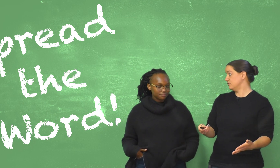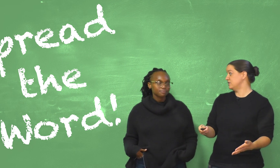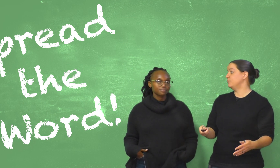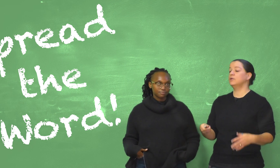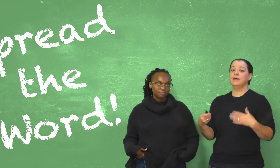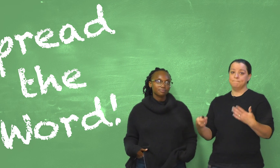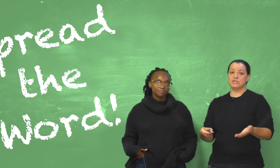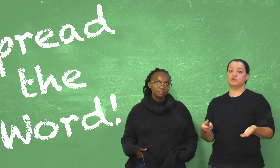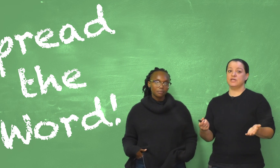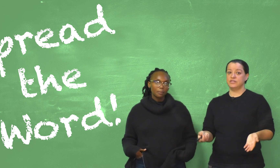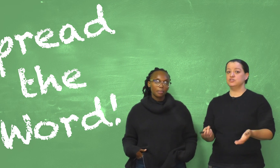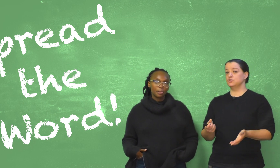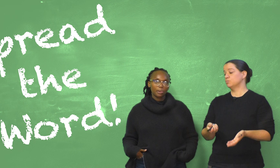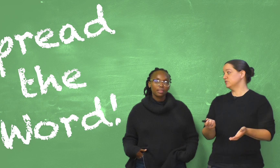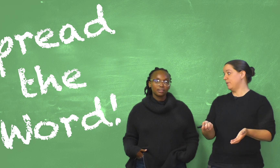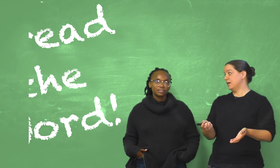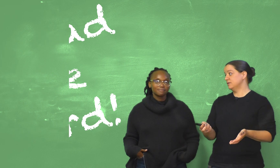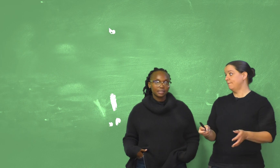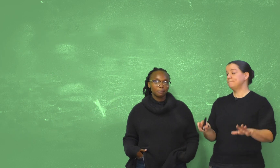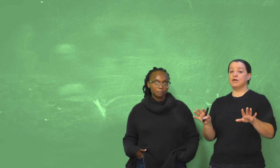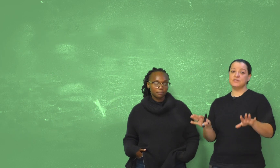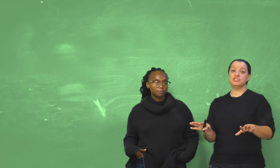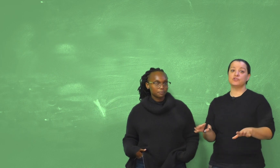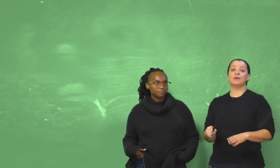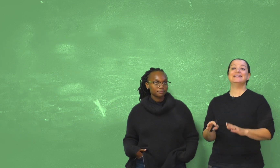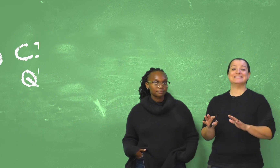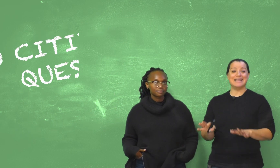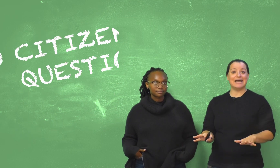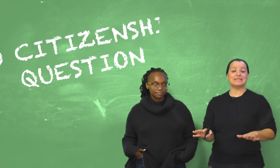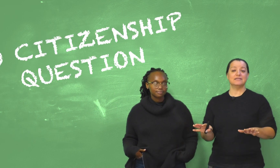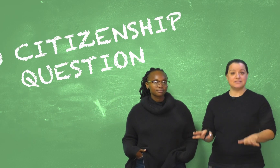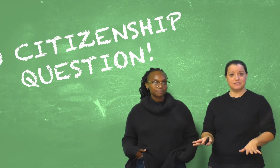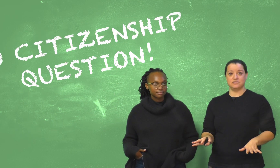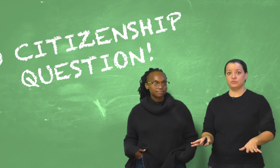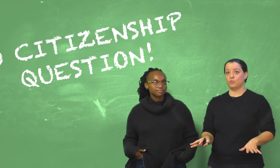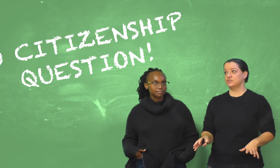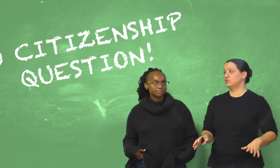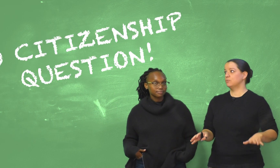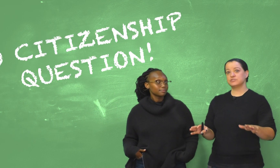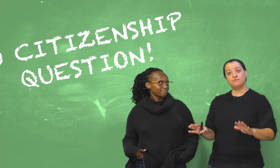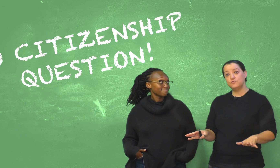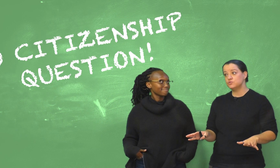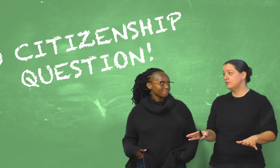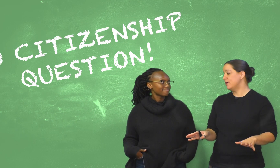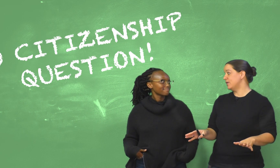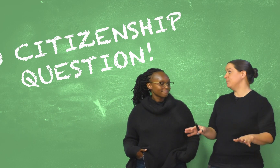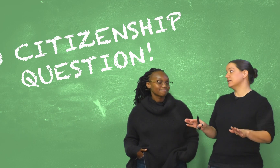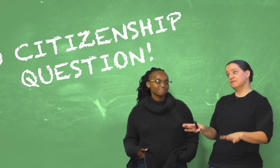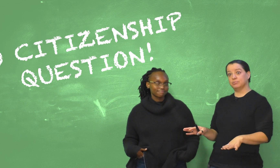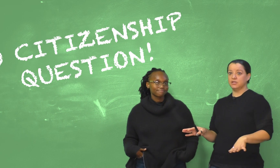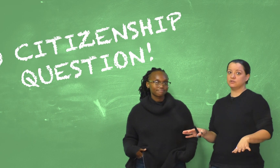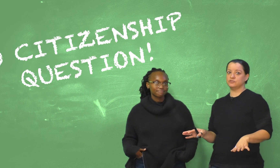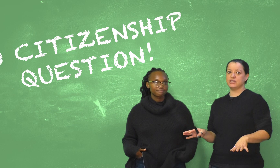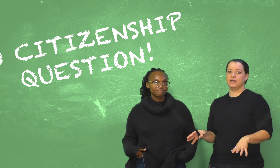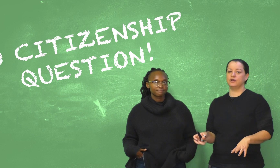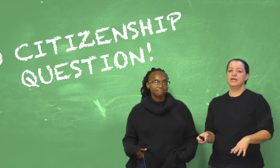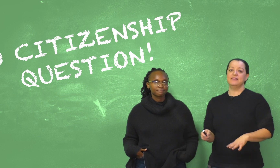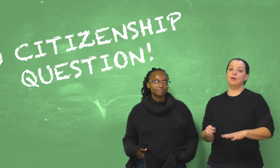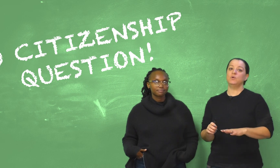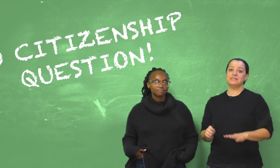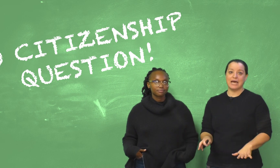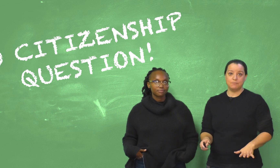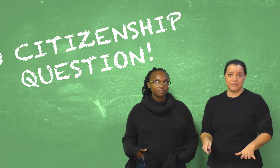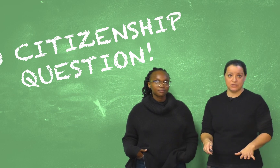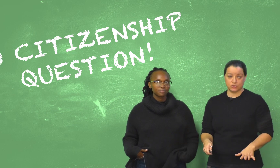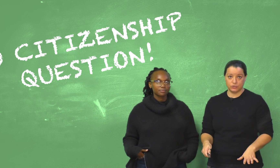poverty, for example, make sure that they do respond. Yep. Now, this year, there is not a citizenship question. There was confusion about that because of political chatter.